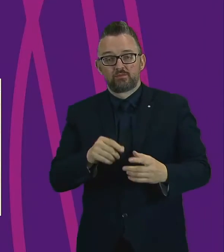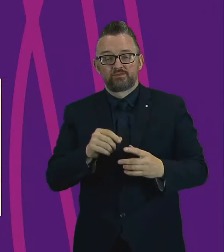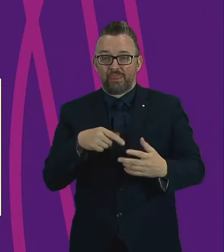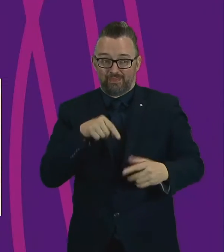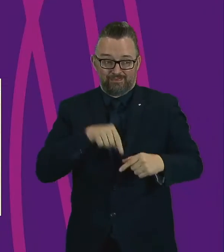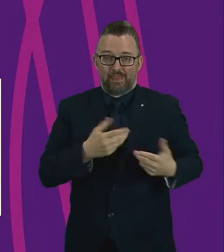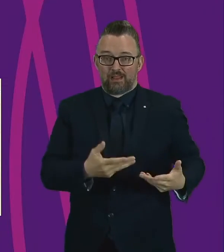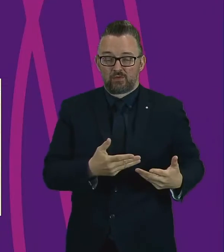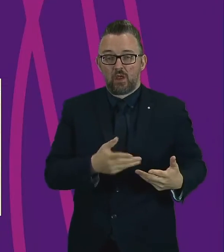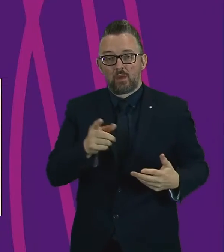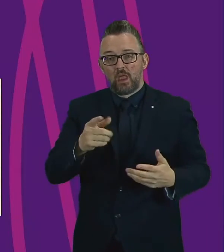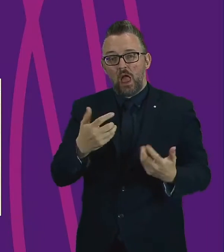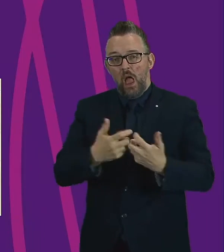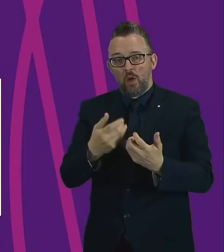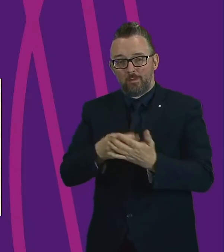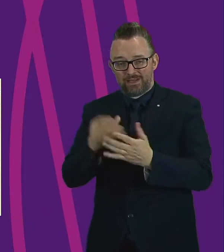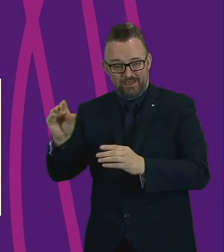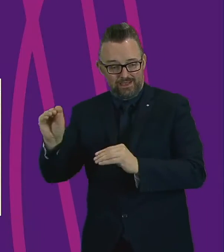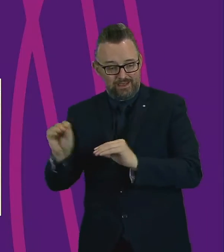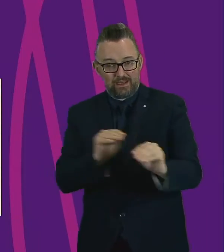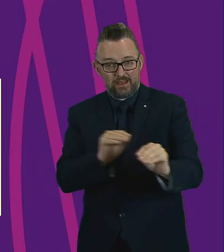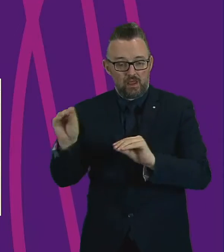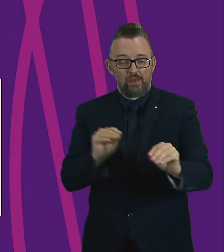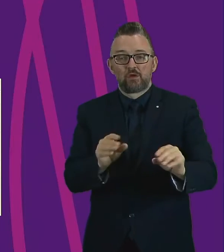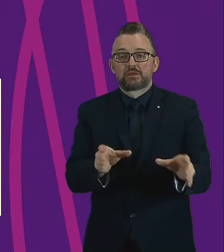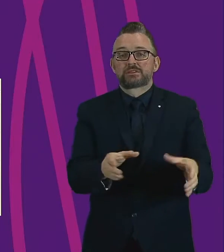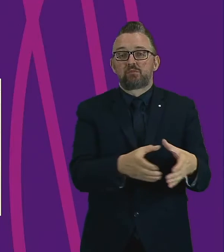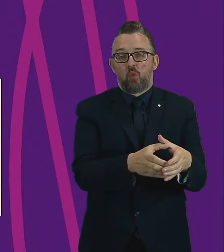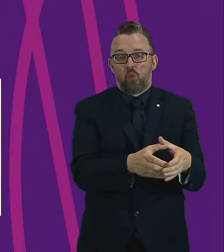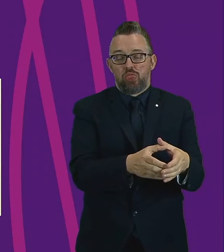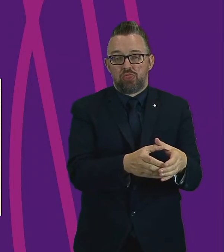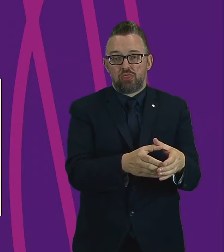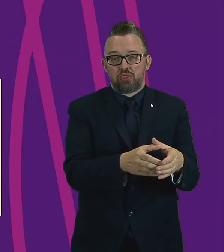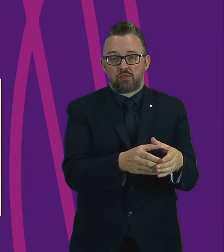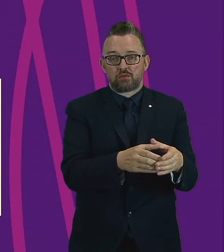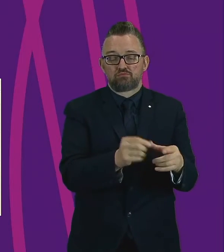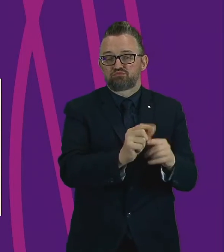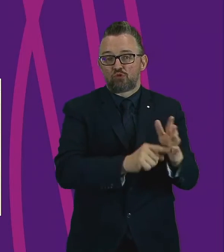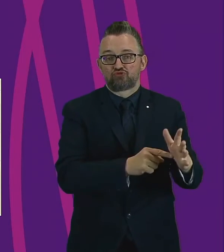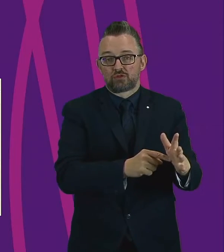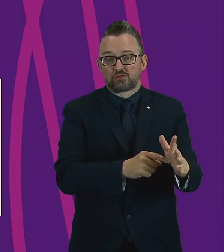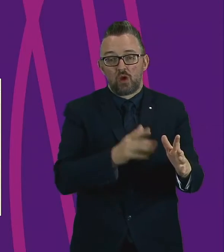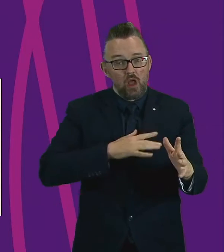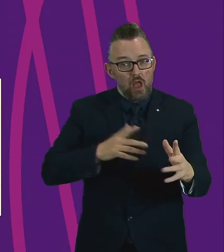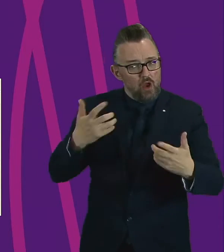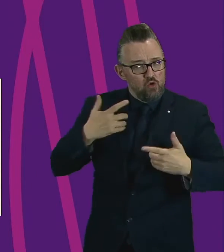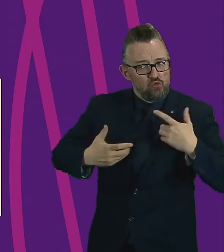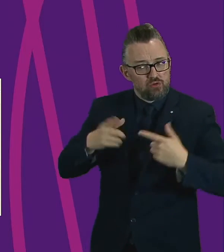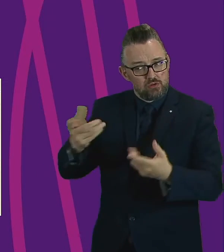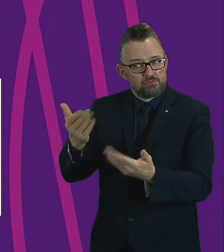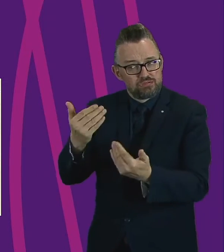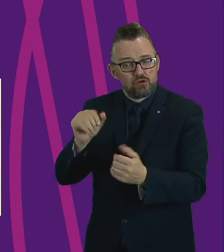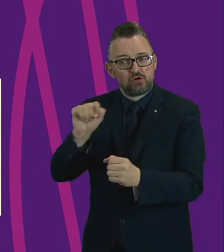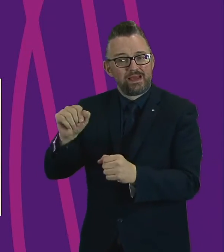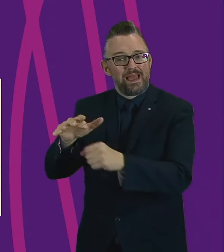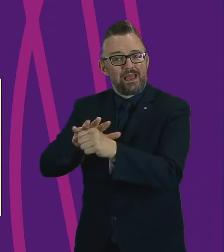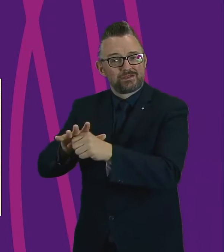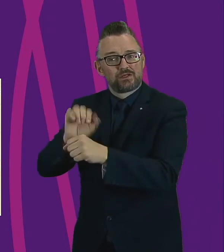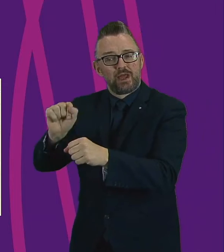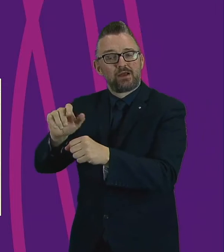of reallocating that for small as well as large infrastructure projects. So I look forward to hearing what in his constituency and his